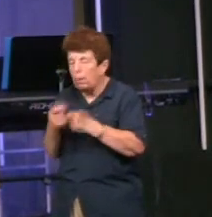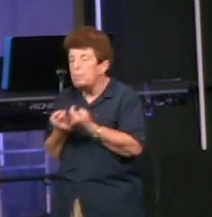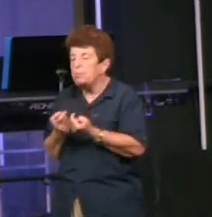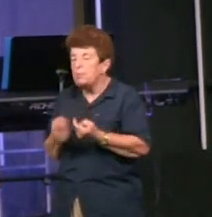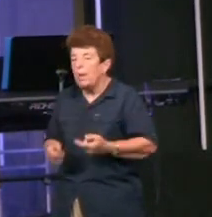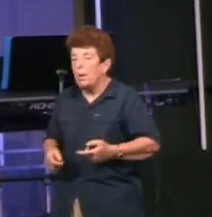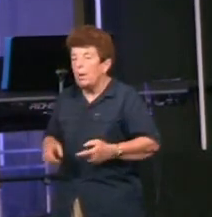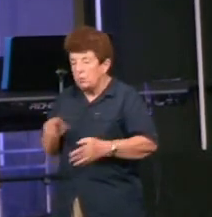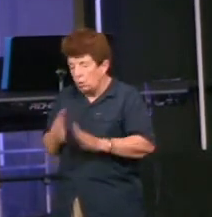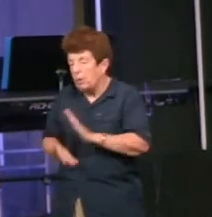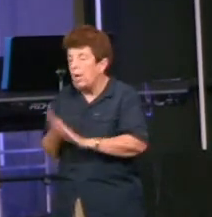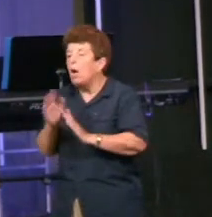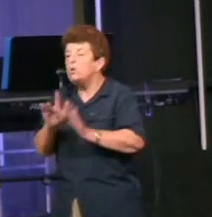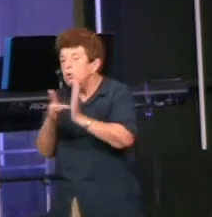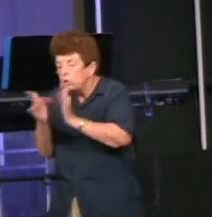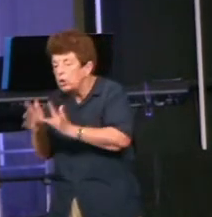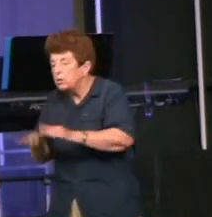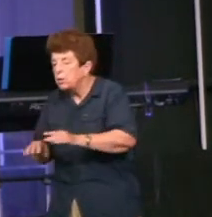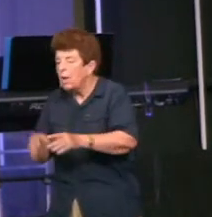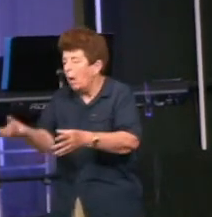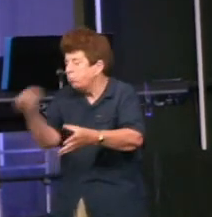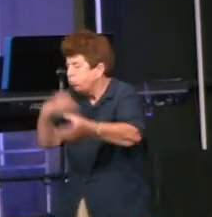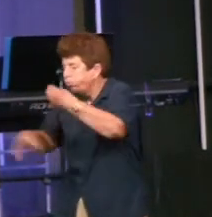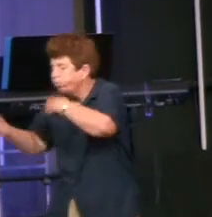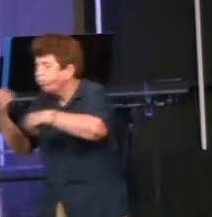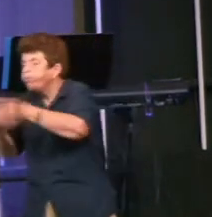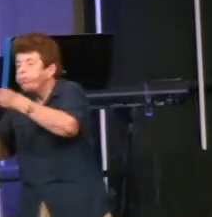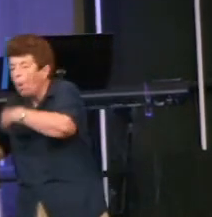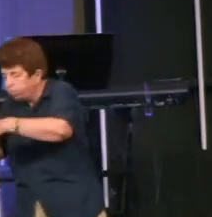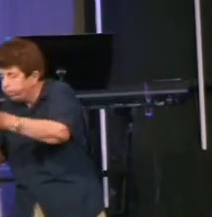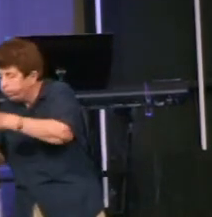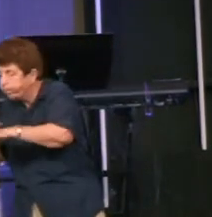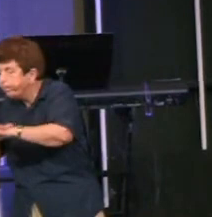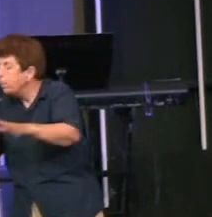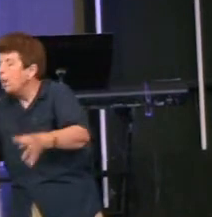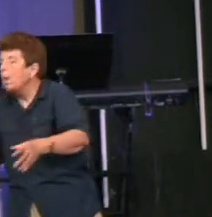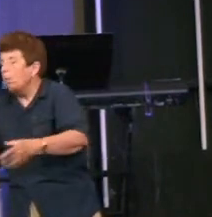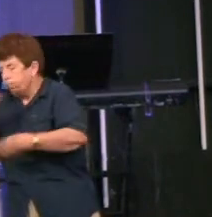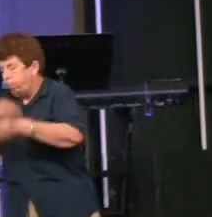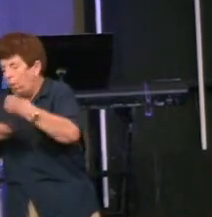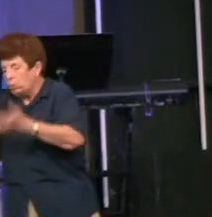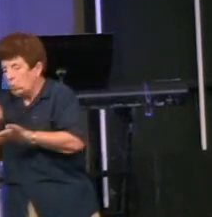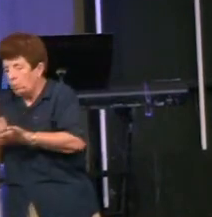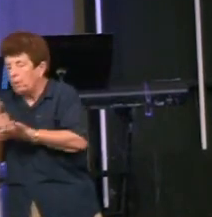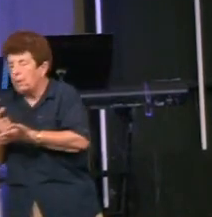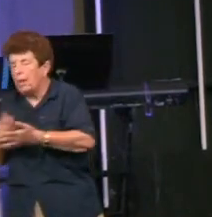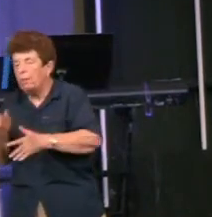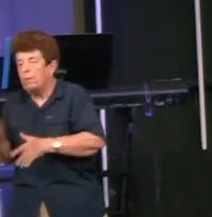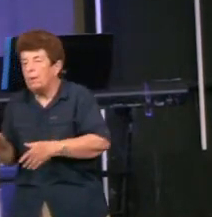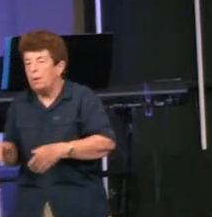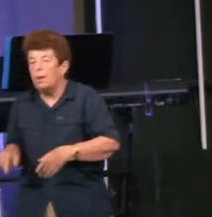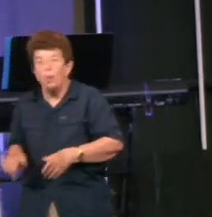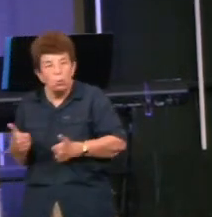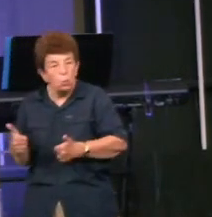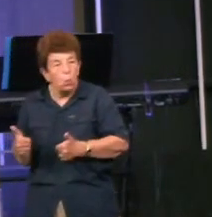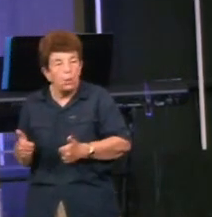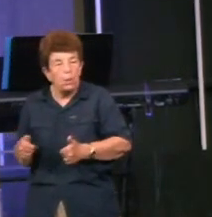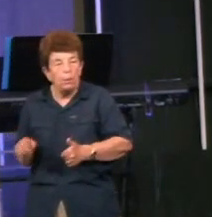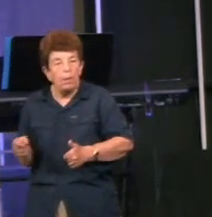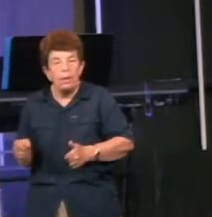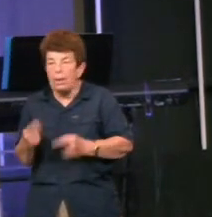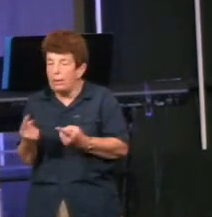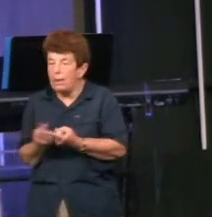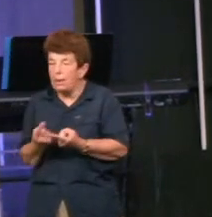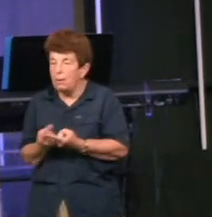nothing else. And so we go to Jesus and we gorge out and we overeat and we're just there. We're great. But the thing